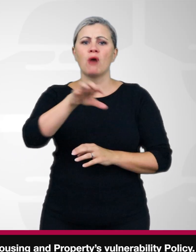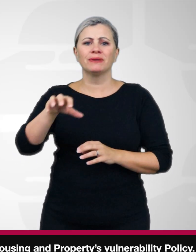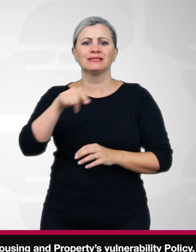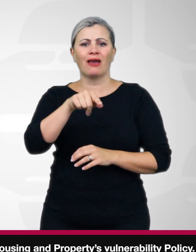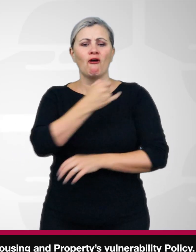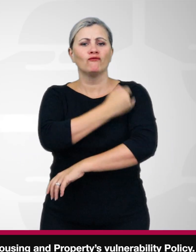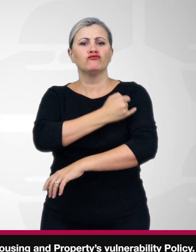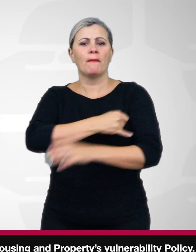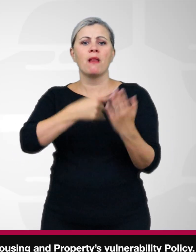Policy.